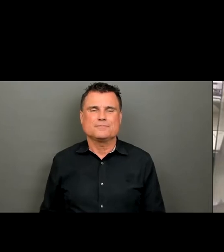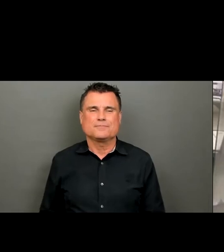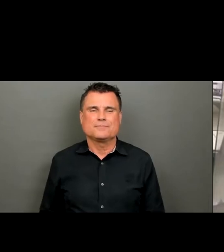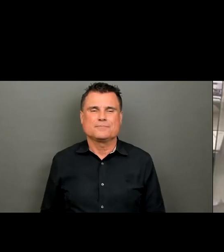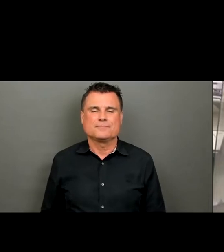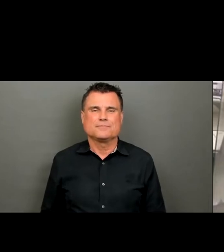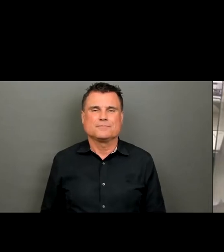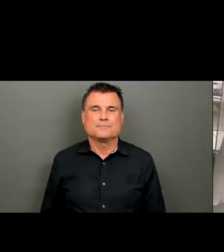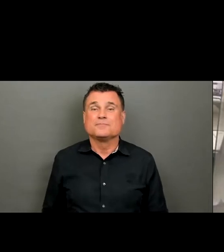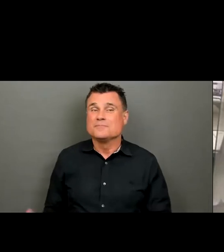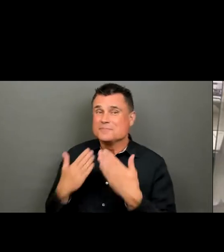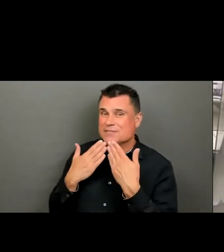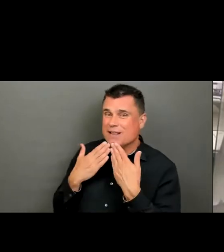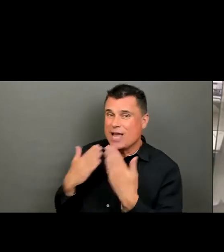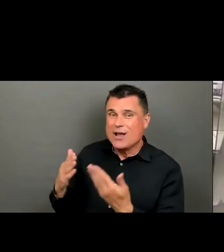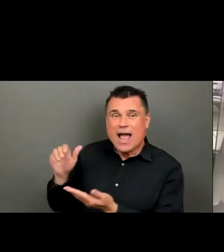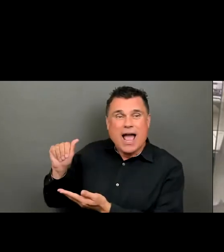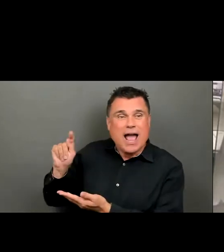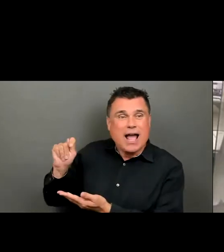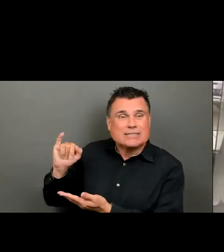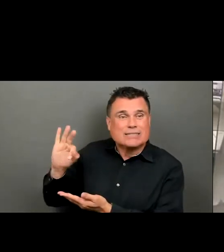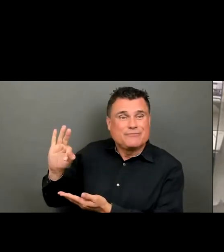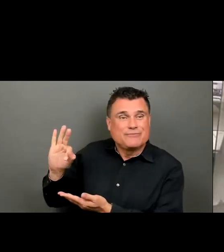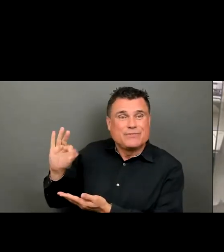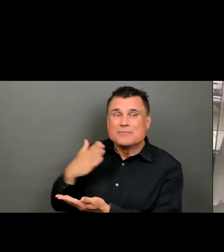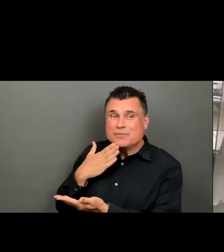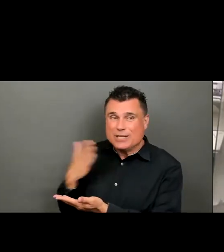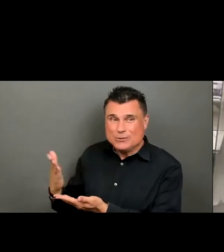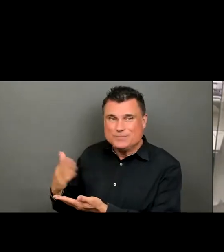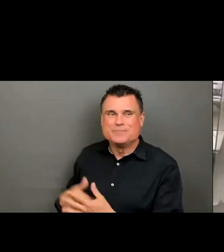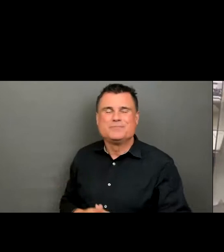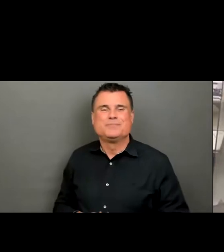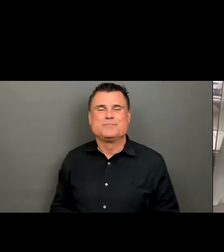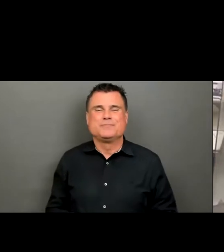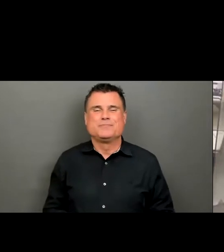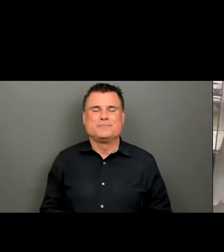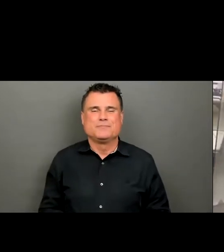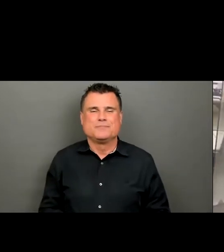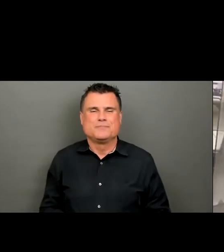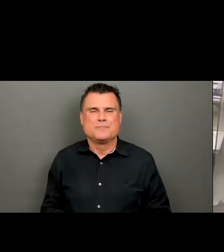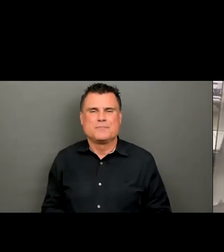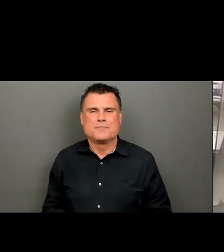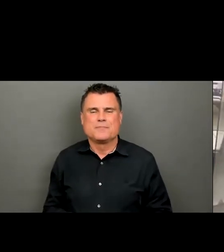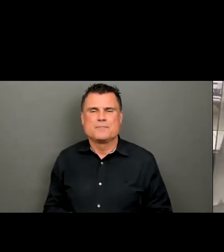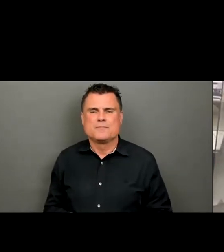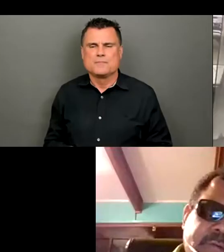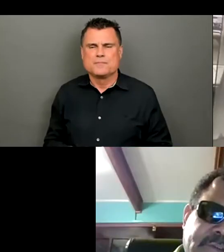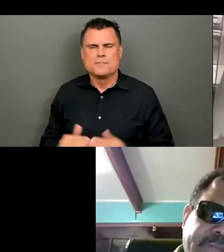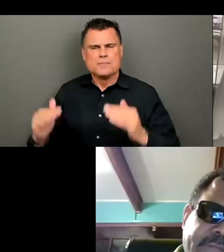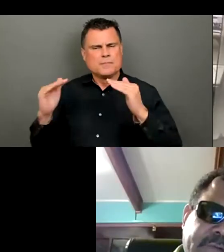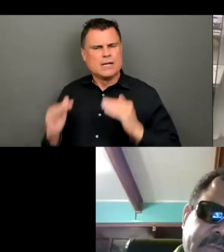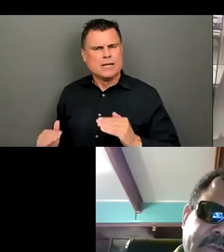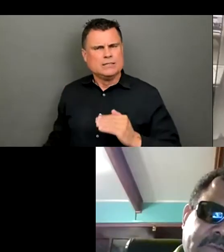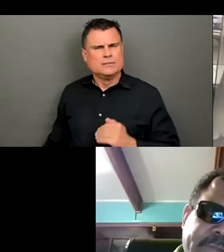Thank you, Atif. I believe Mr. Anil Pokhrel also would like to take the floor. This